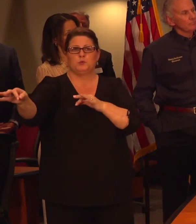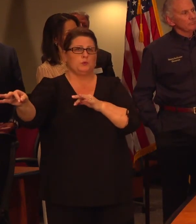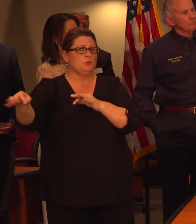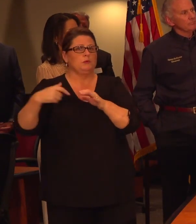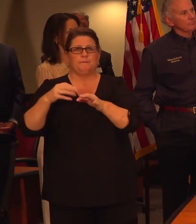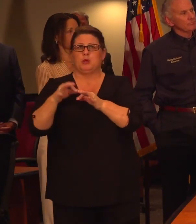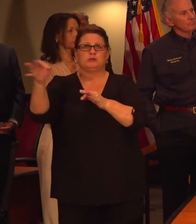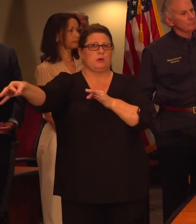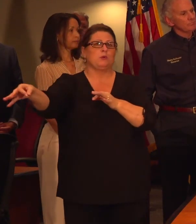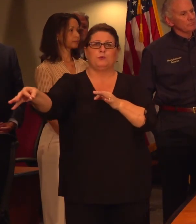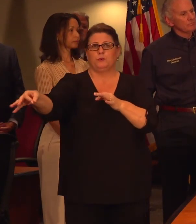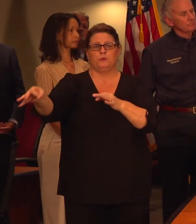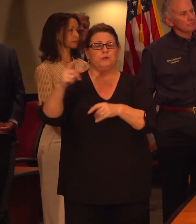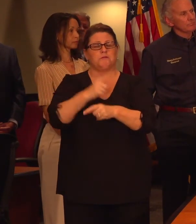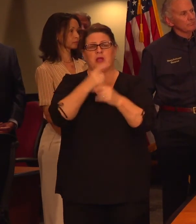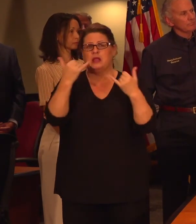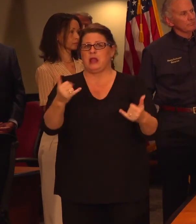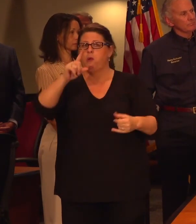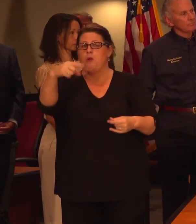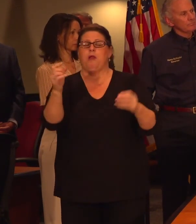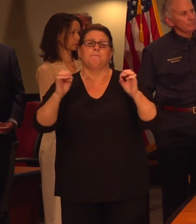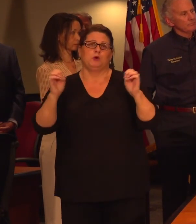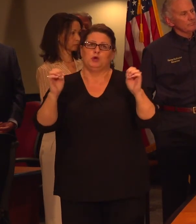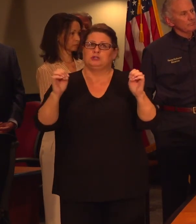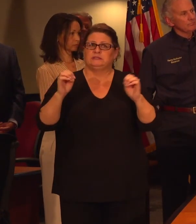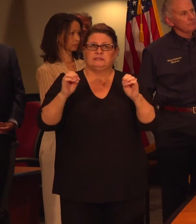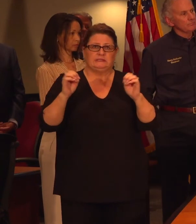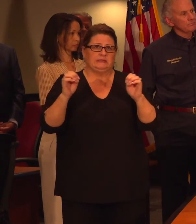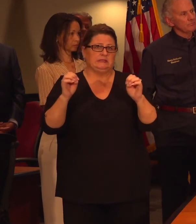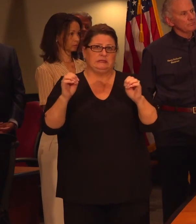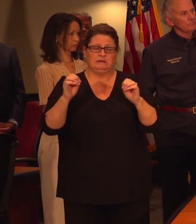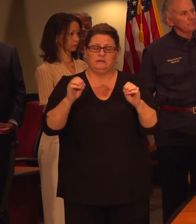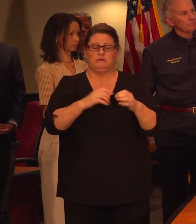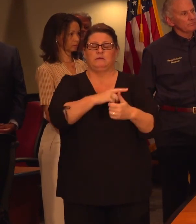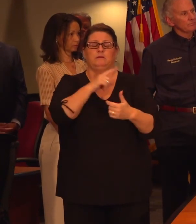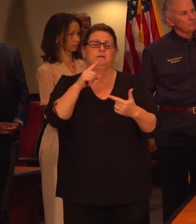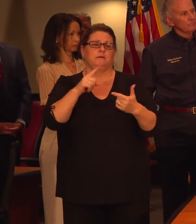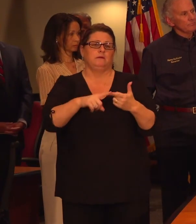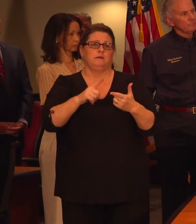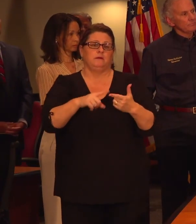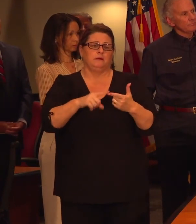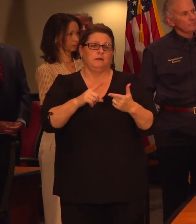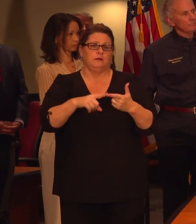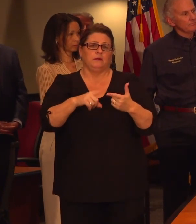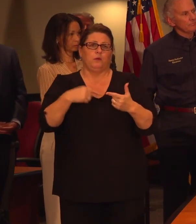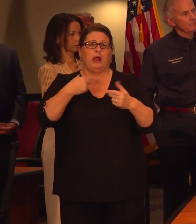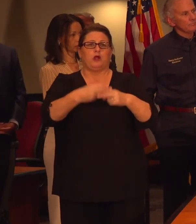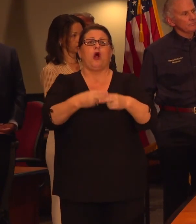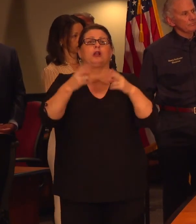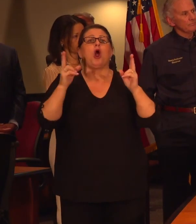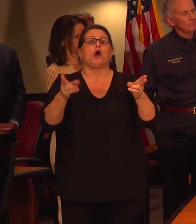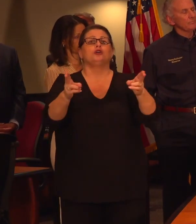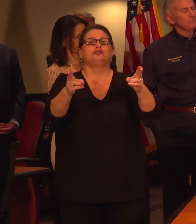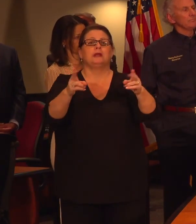doing, at this point in time, emergent surgeries. That means emergencies. And we're doing only surgeries that we call urgent, less